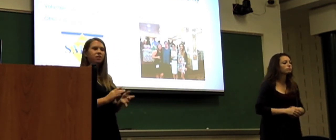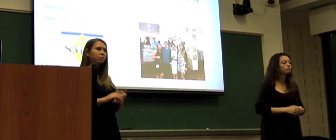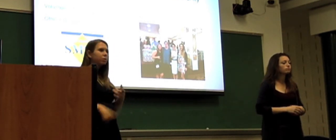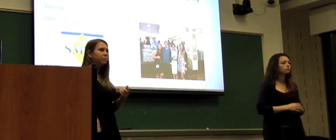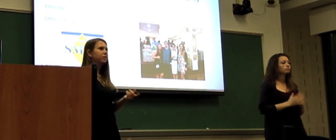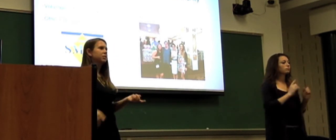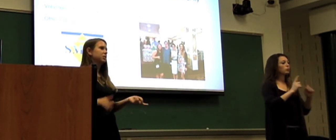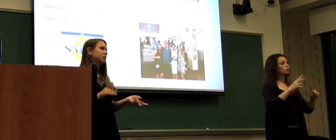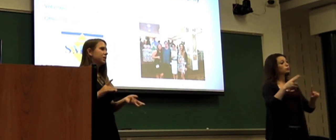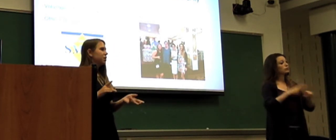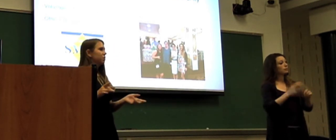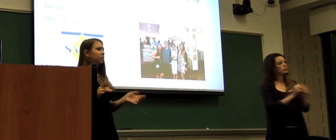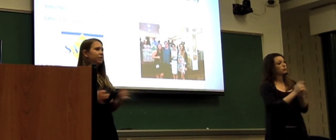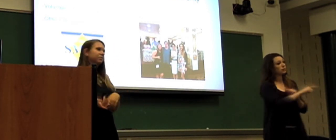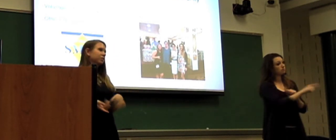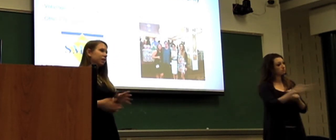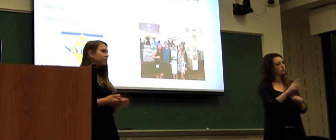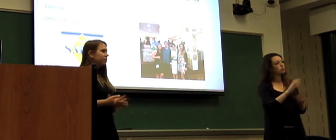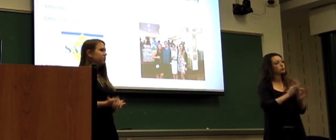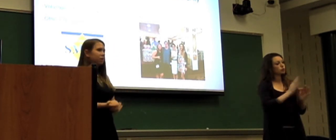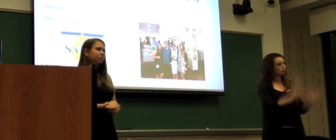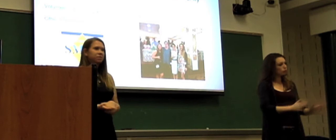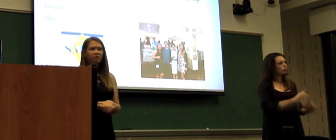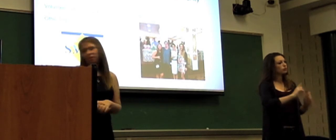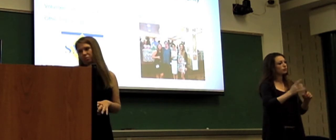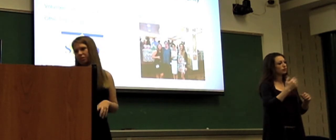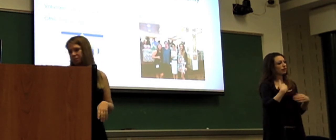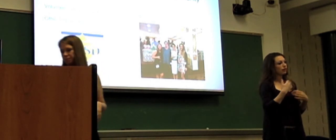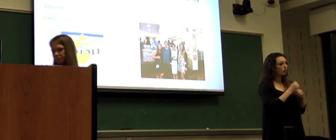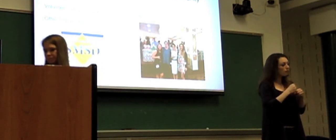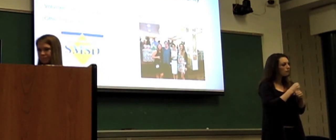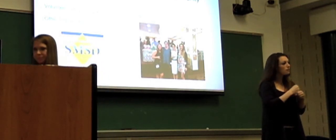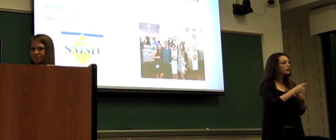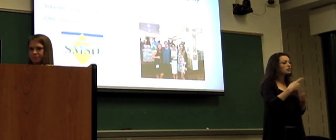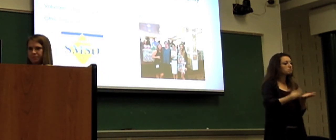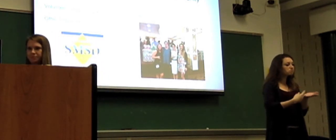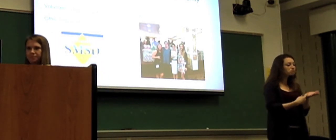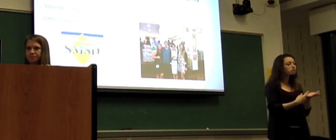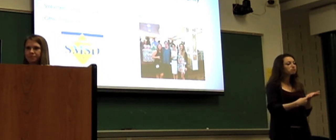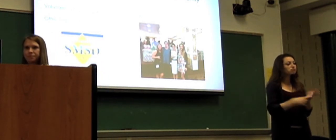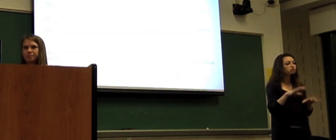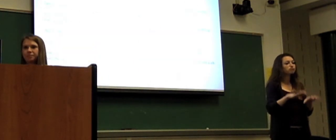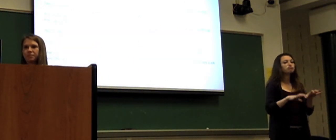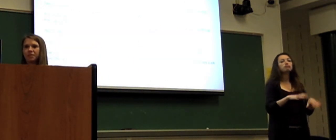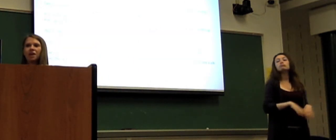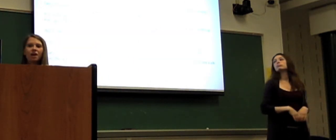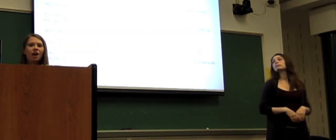went to their appointments, went out for coffee, talked with them.